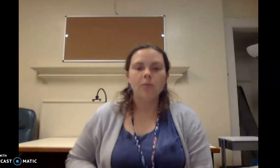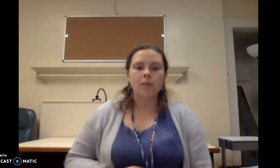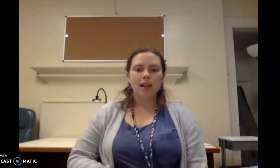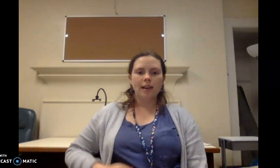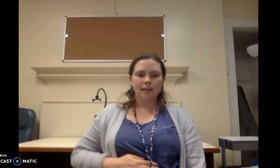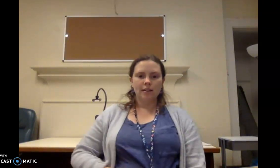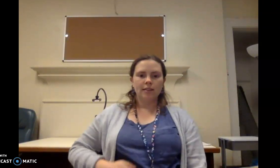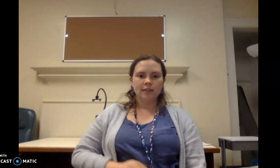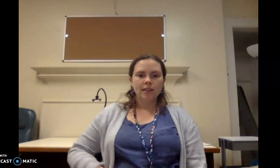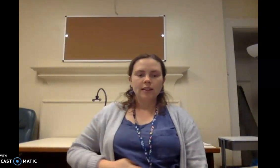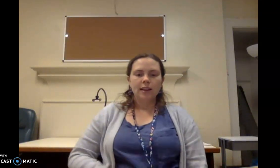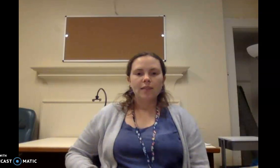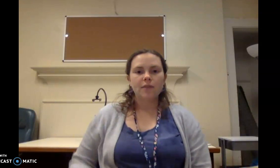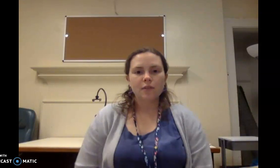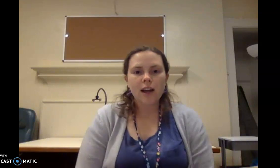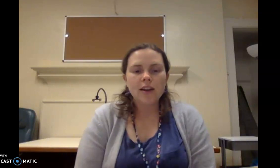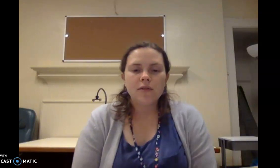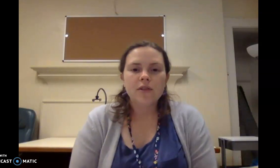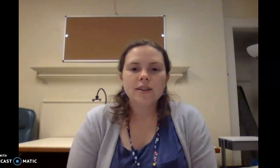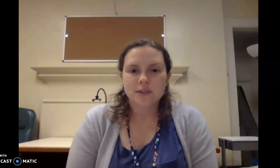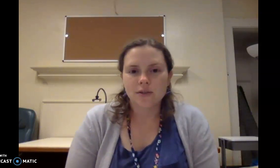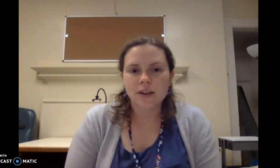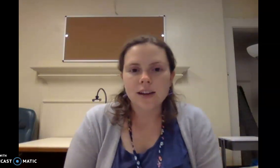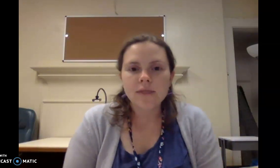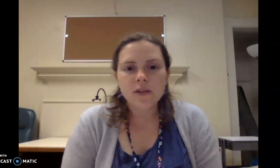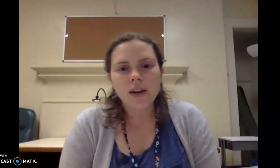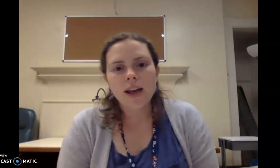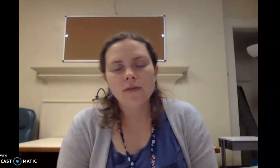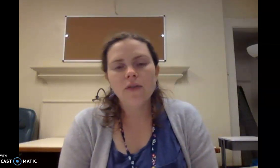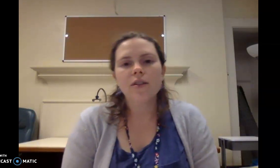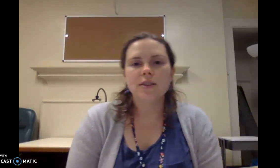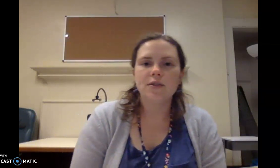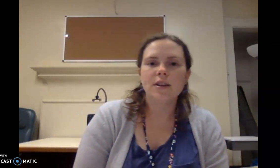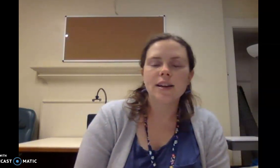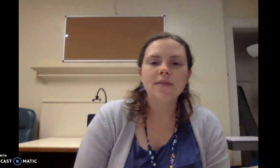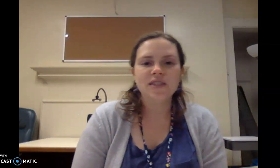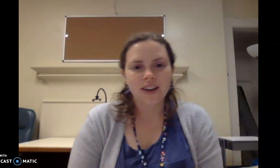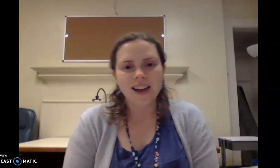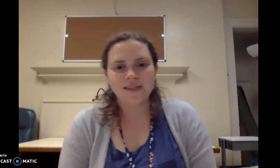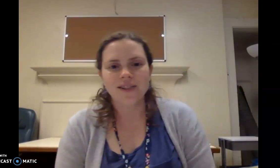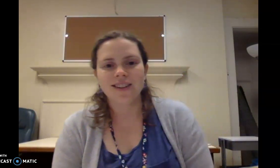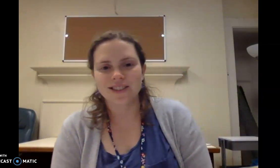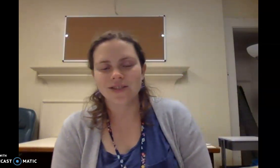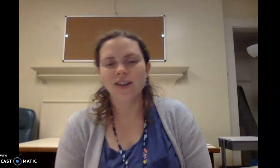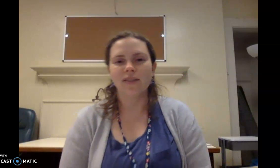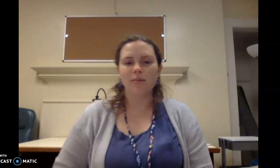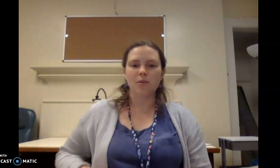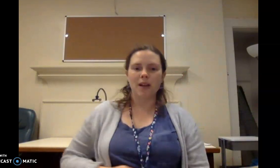your belly. If you're ready for a story, if you're ready for a story, if you're ready for a story, rub your